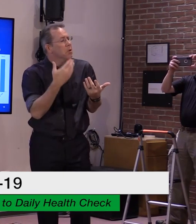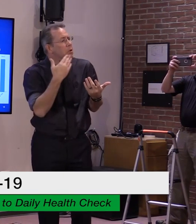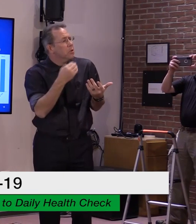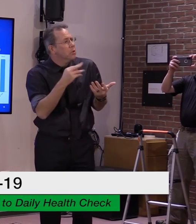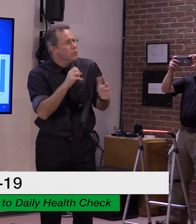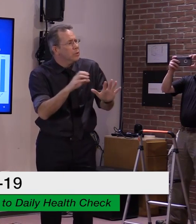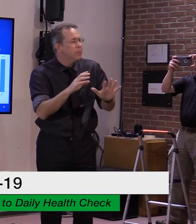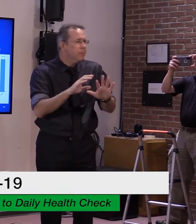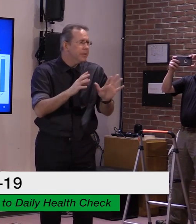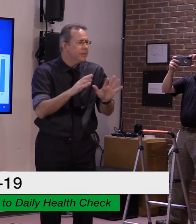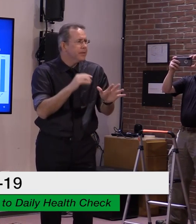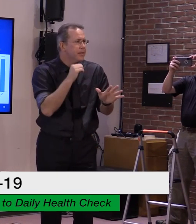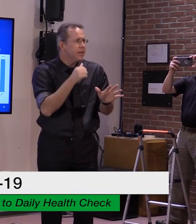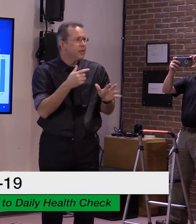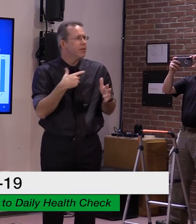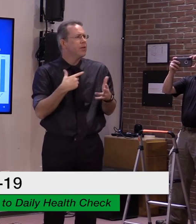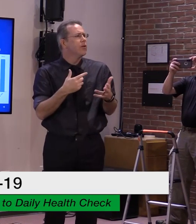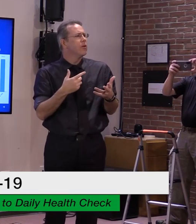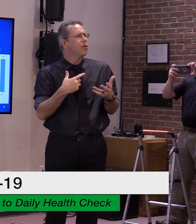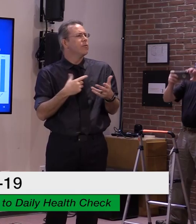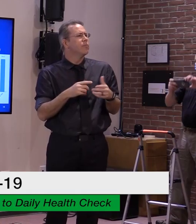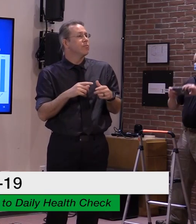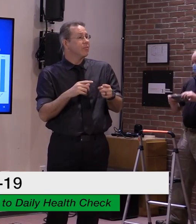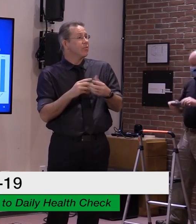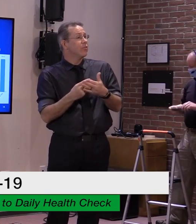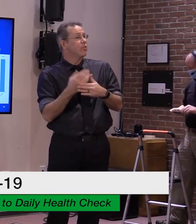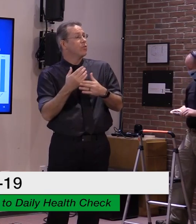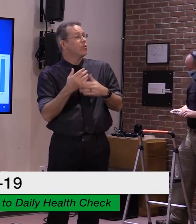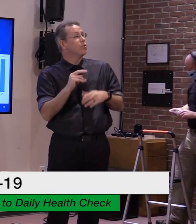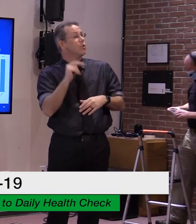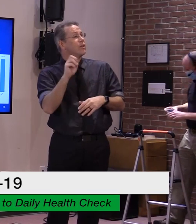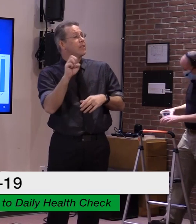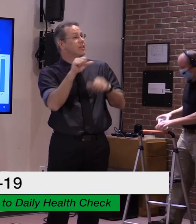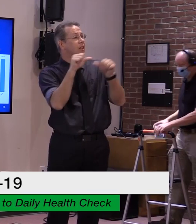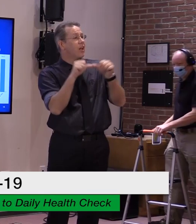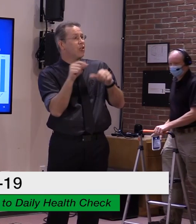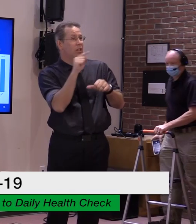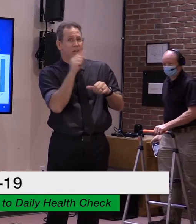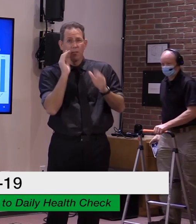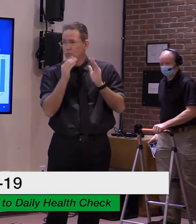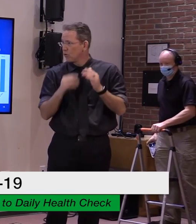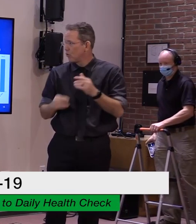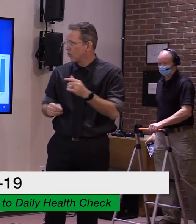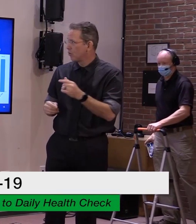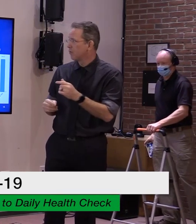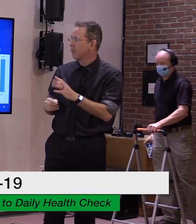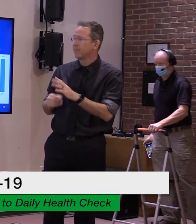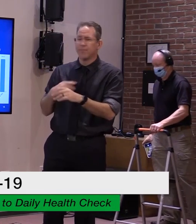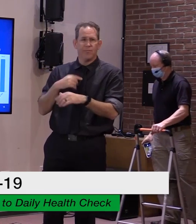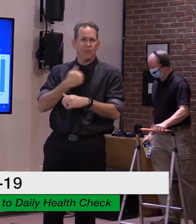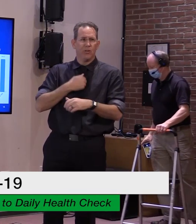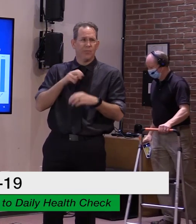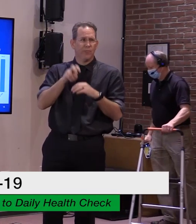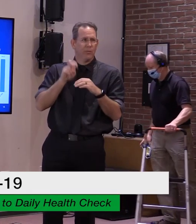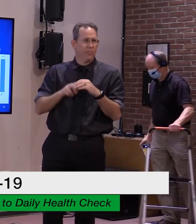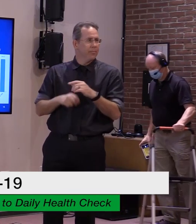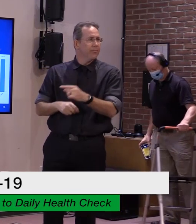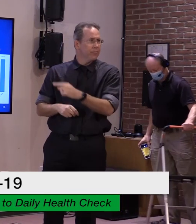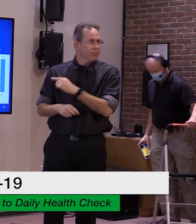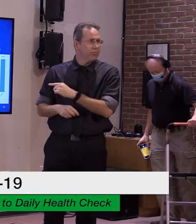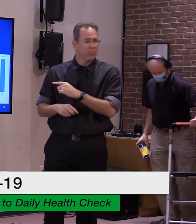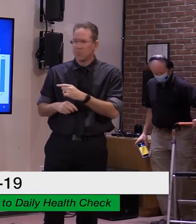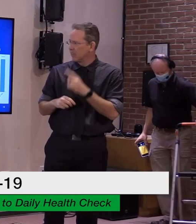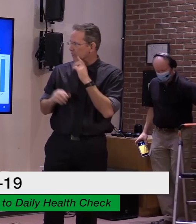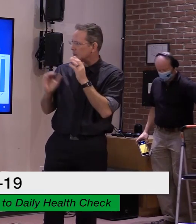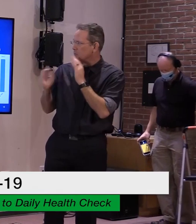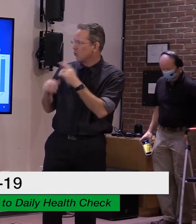to the regional update you'll see that although cases did go up across the region they went up only about